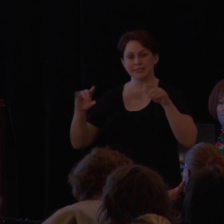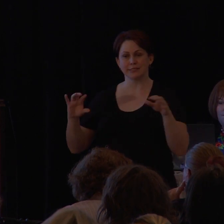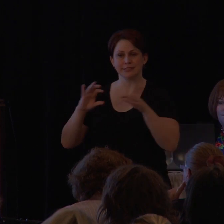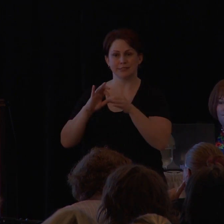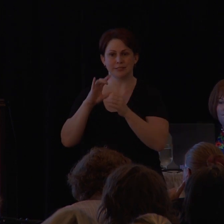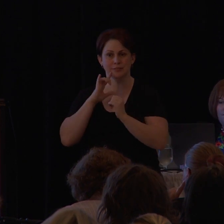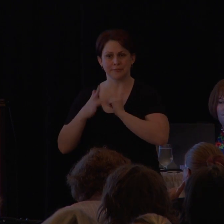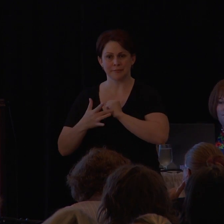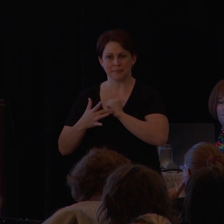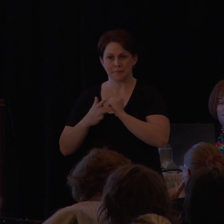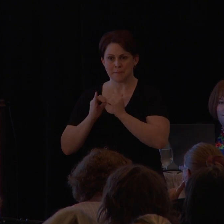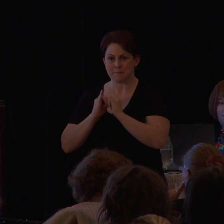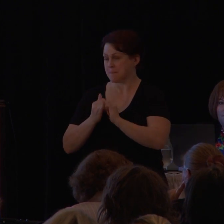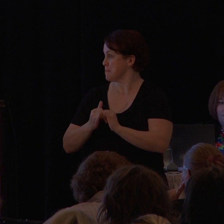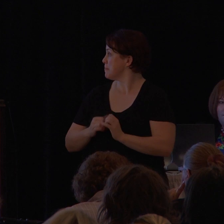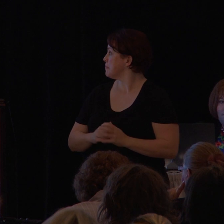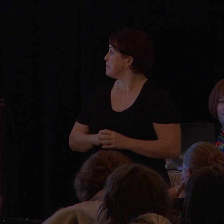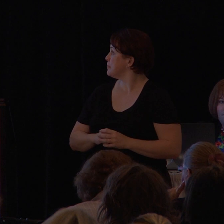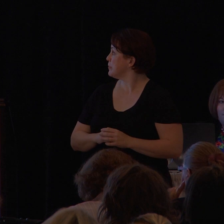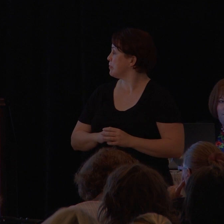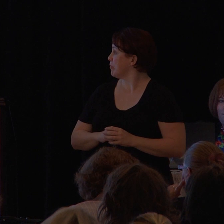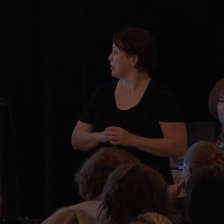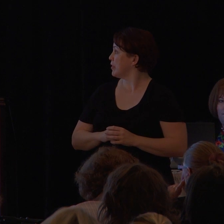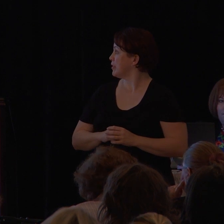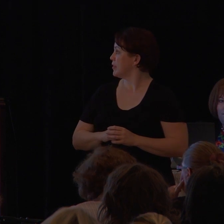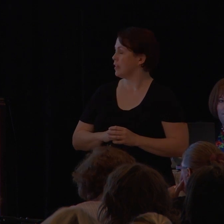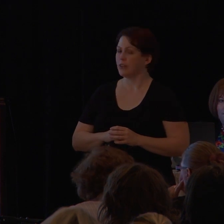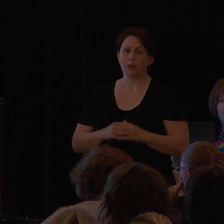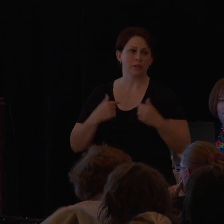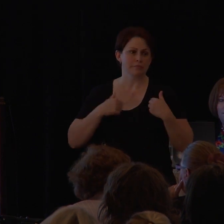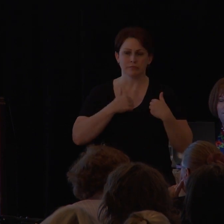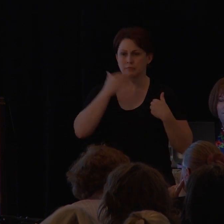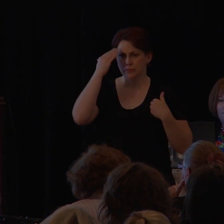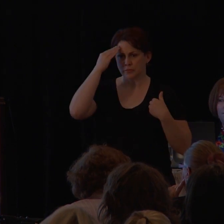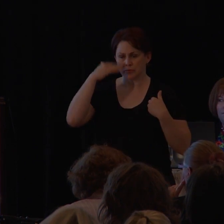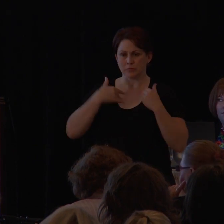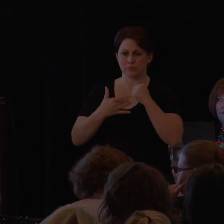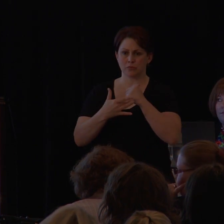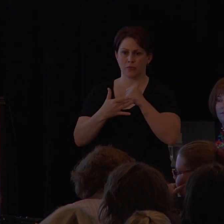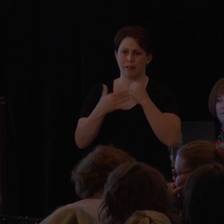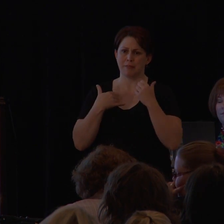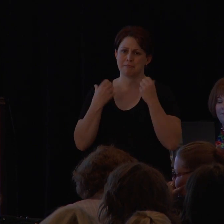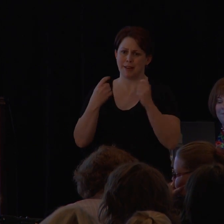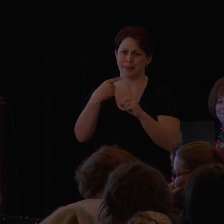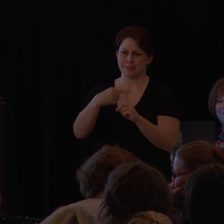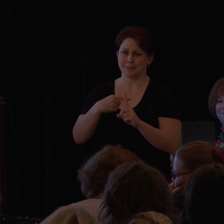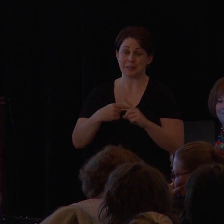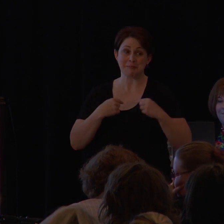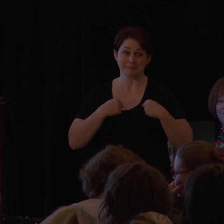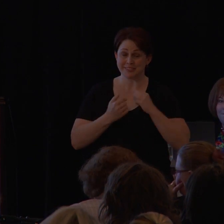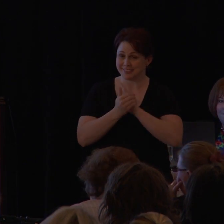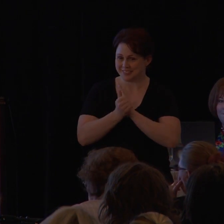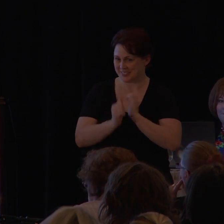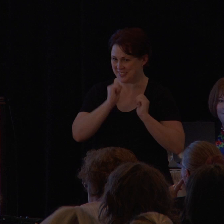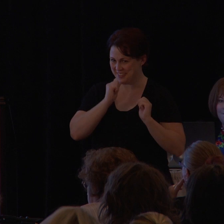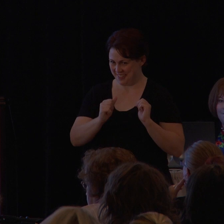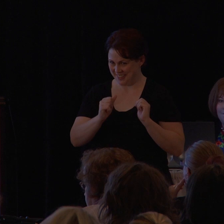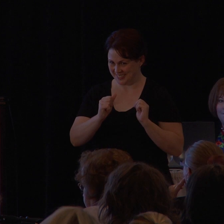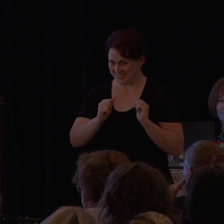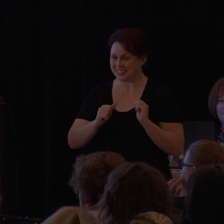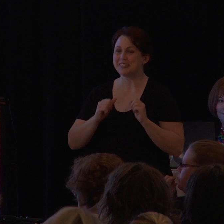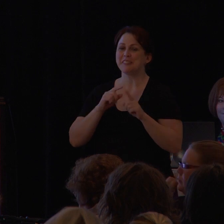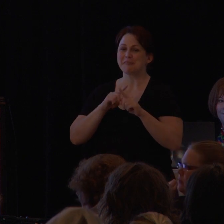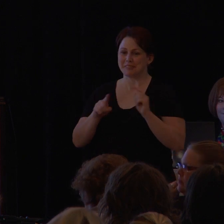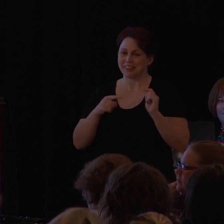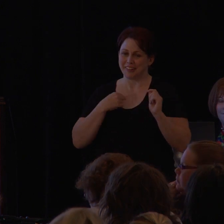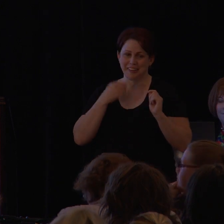idea, or one of the ideas, and there's many, many positive aspects to technology, even though I'm not particularly adept at it, I recognize that we're not going to turn the clock